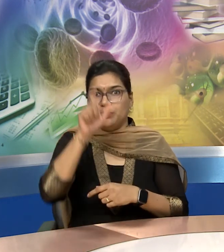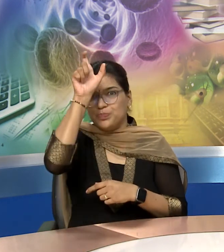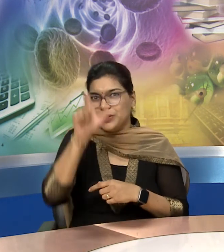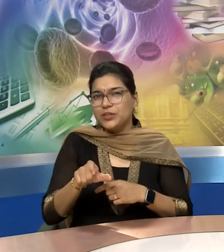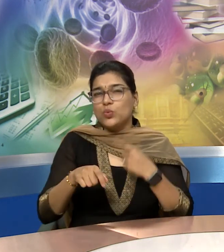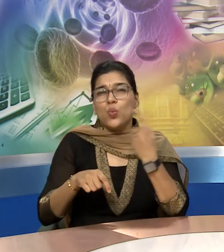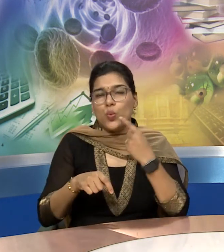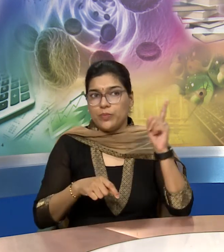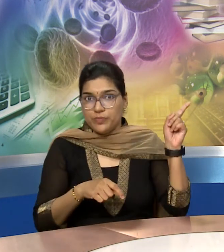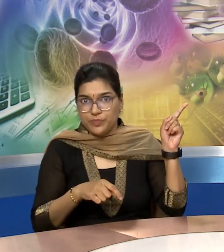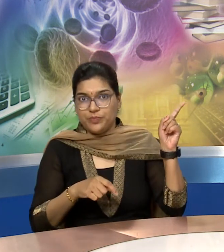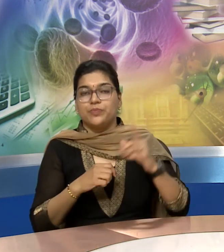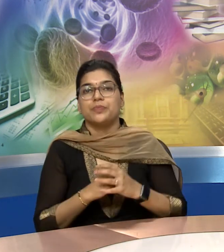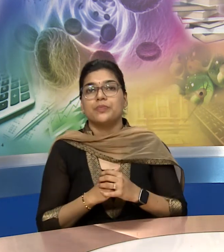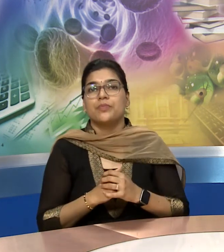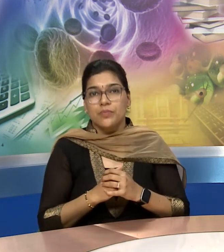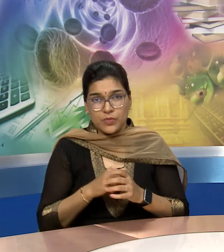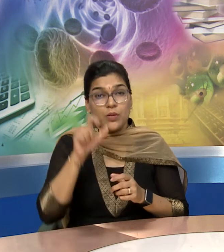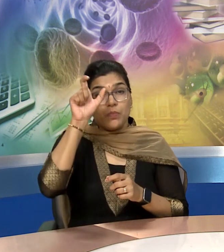Now, this figure is very important.